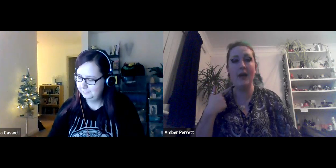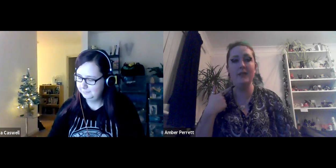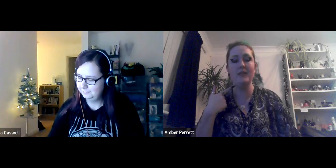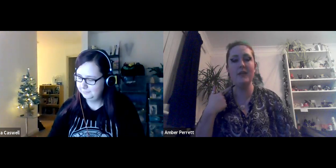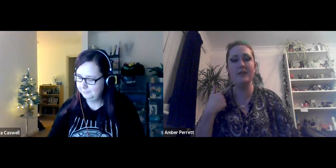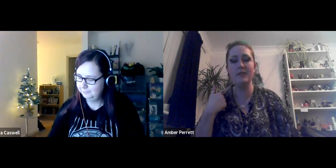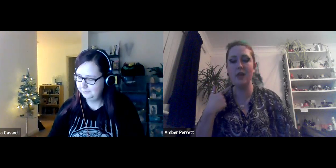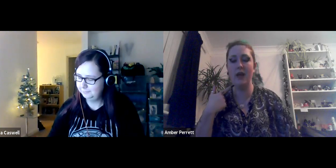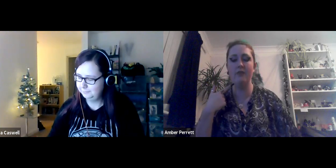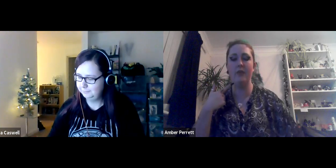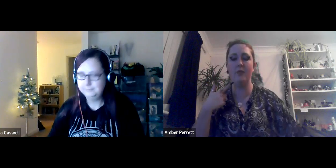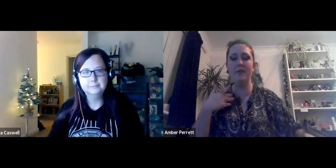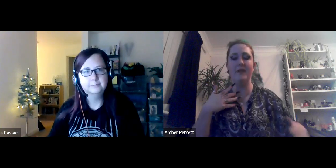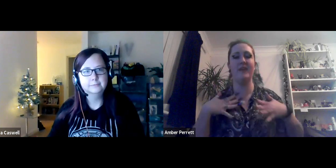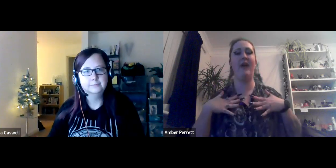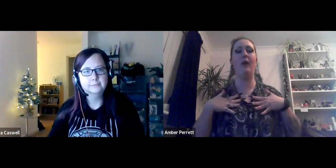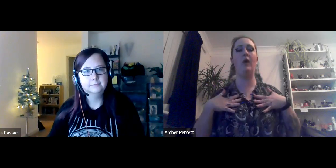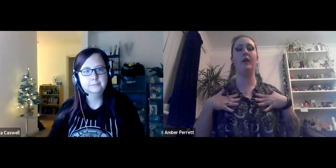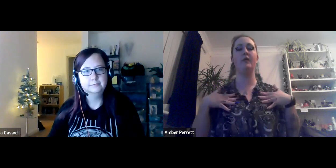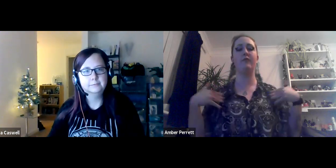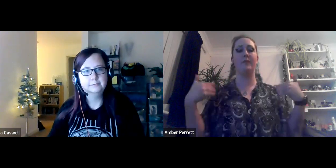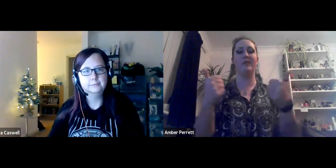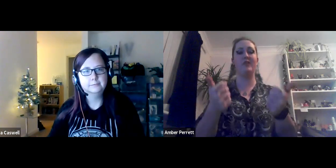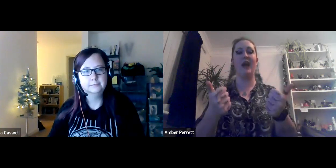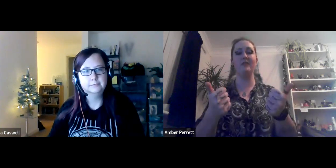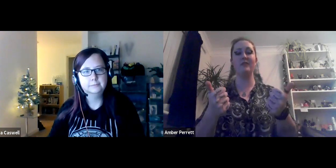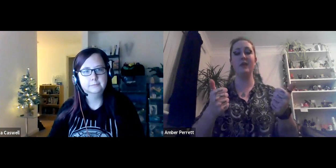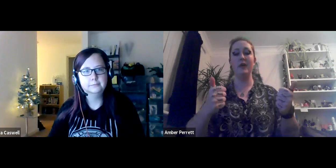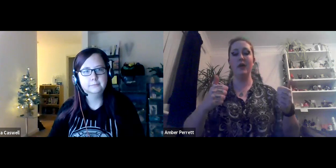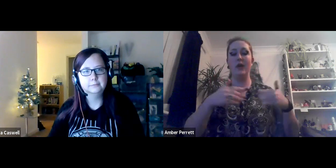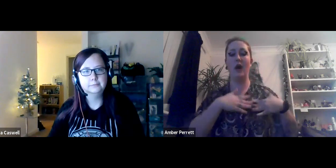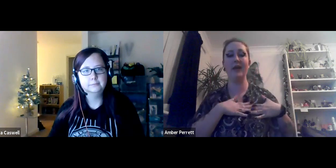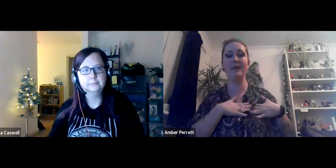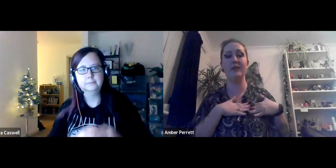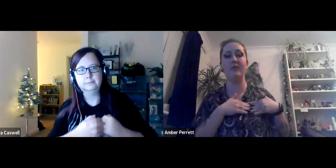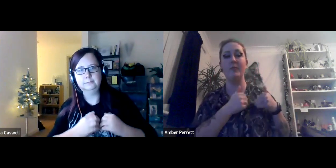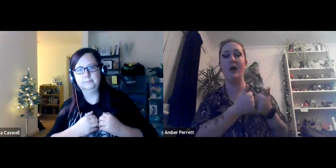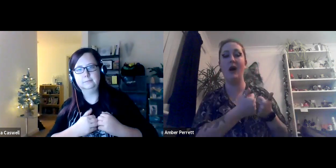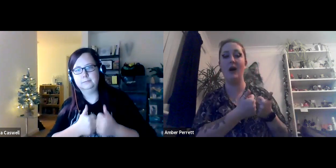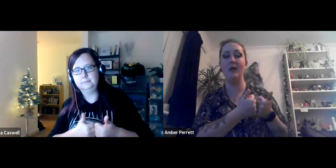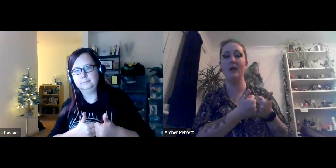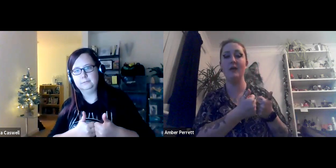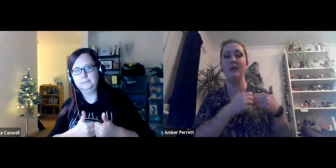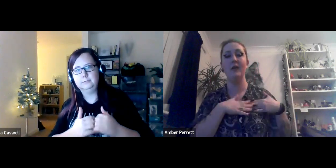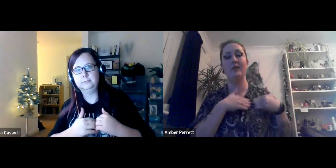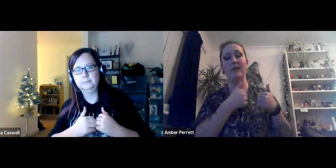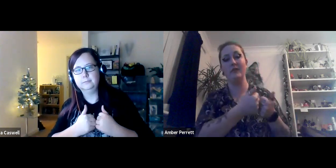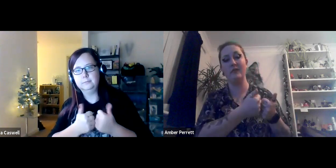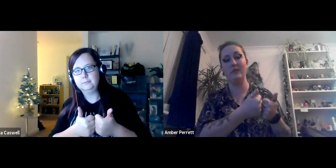Kind is kind of a weird one, but it's if how are you is from the chest, kind is from your heart. So you're just